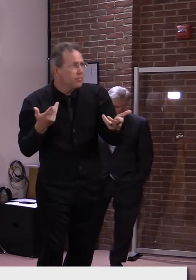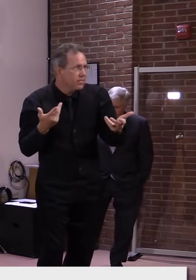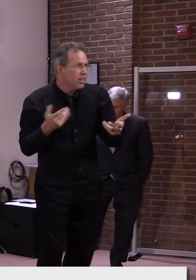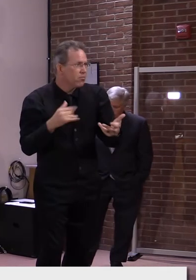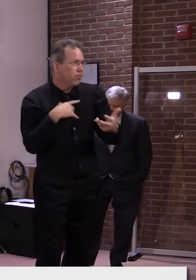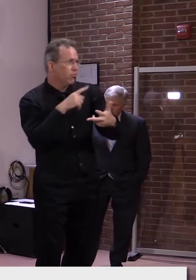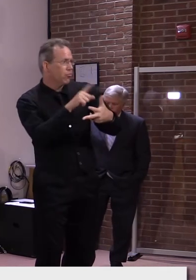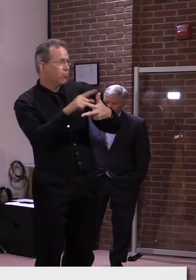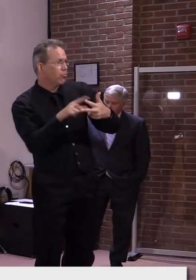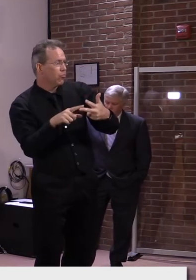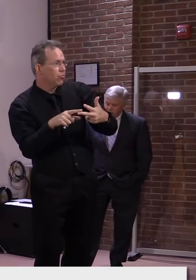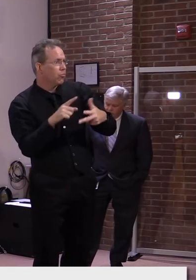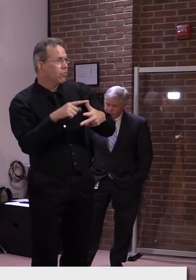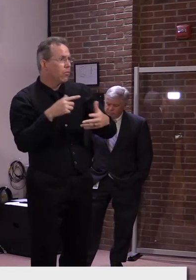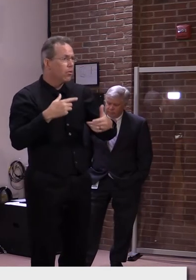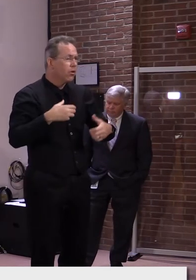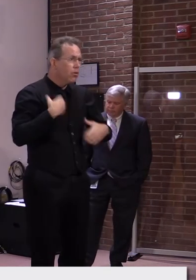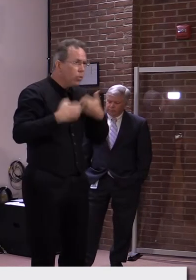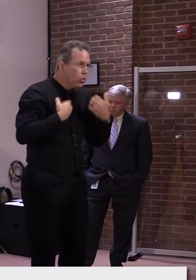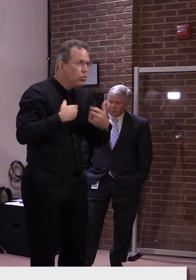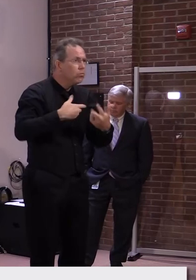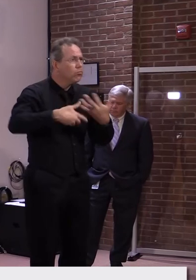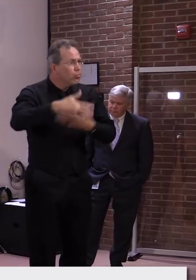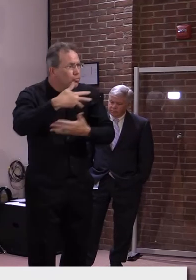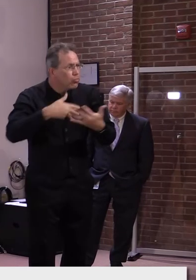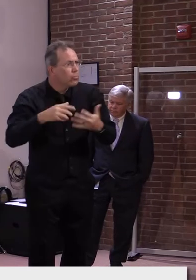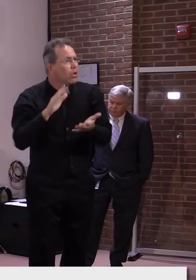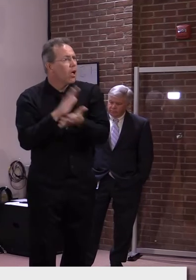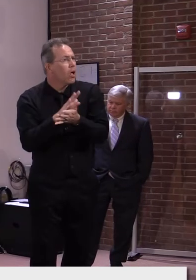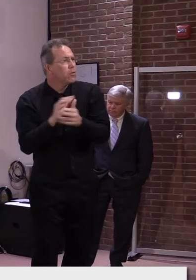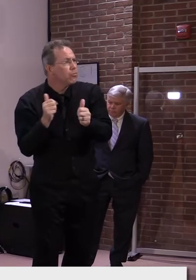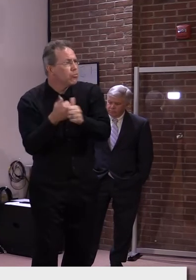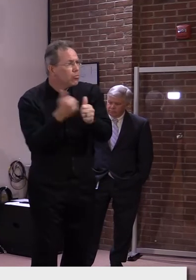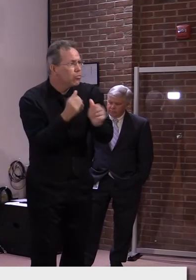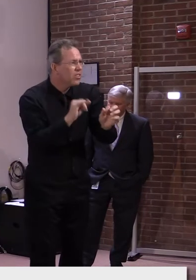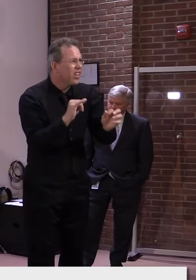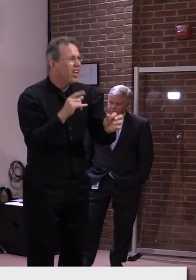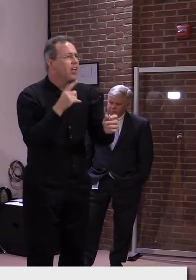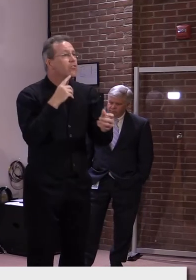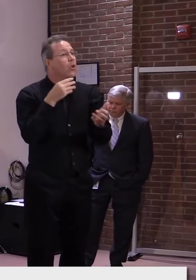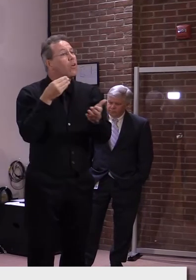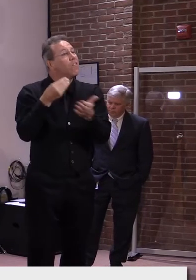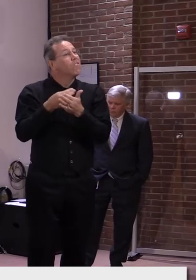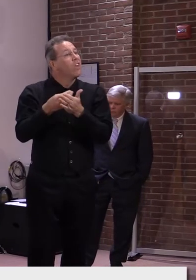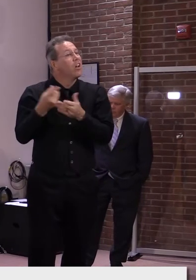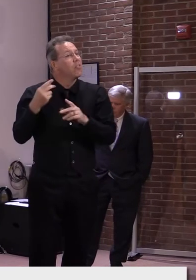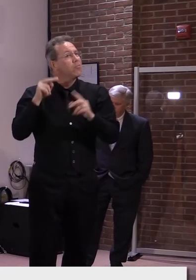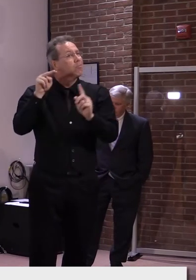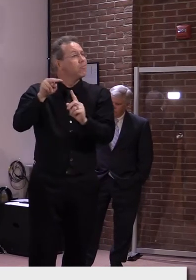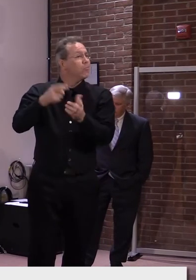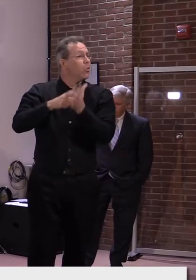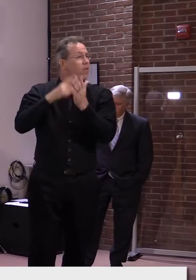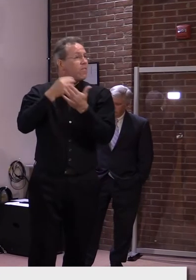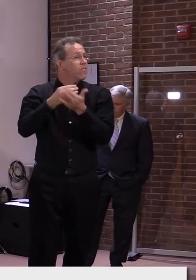requirements, because many of these planning issues will end up as grant proposals for their federal funding.